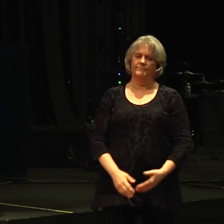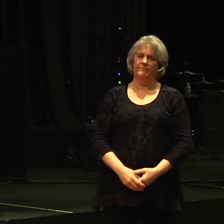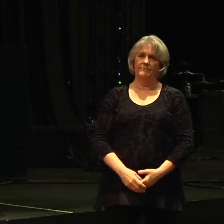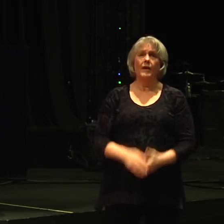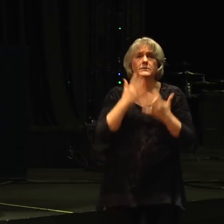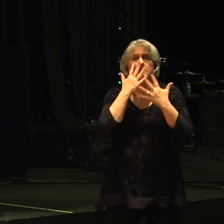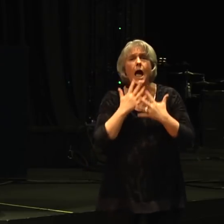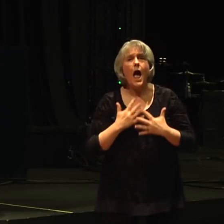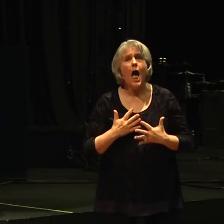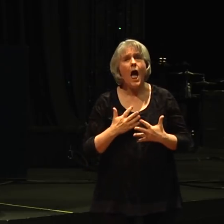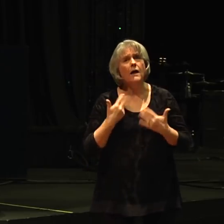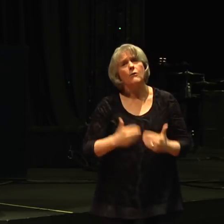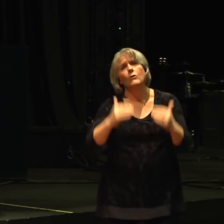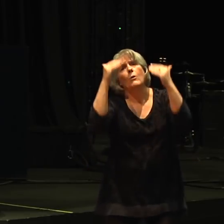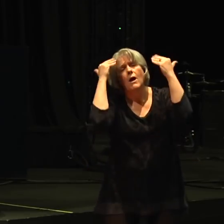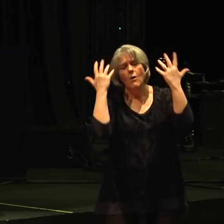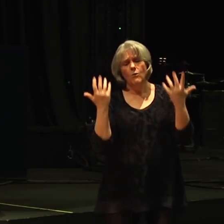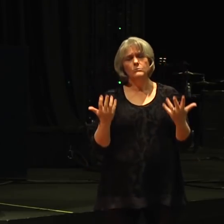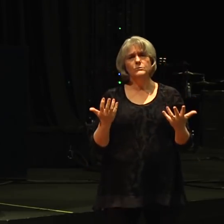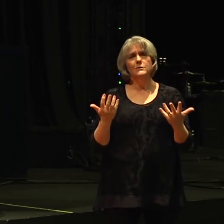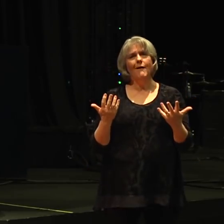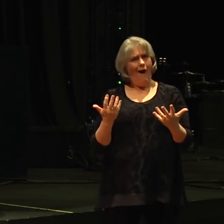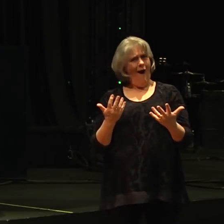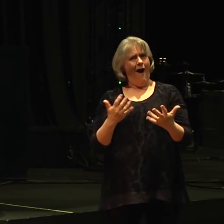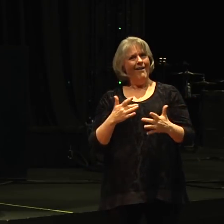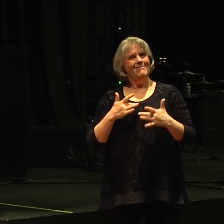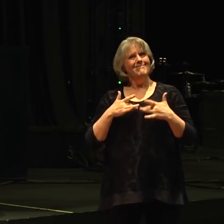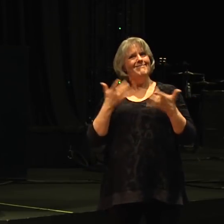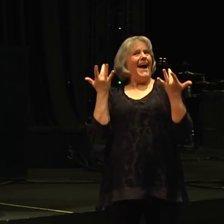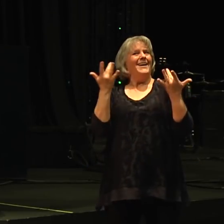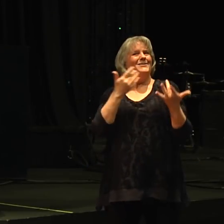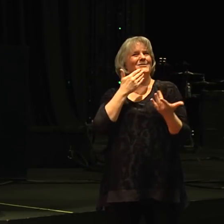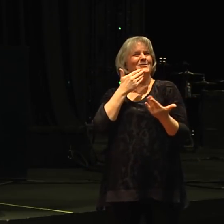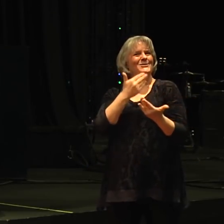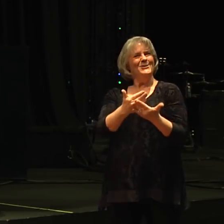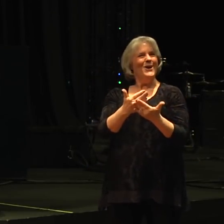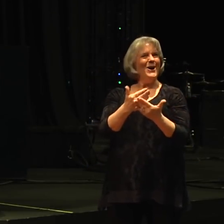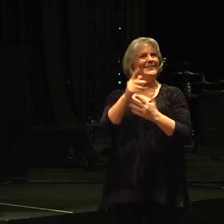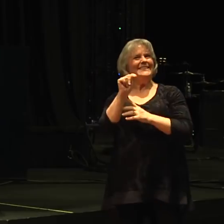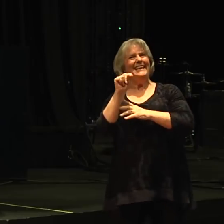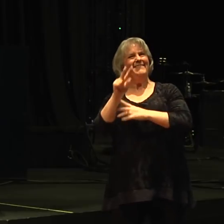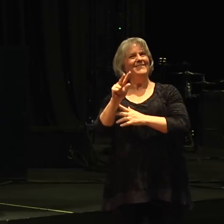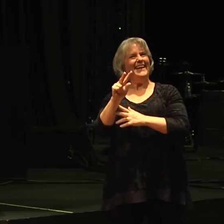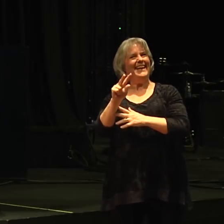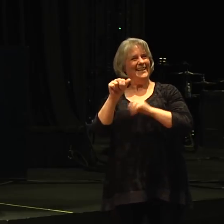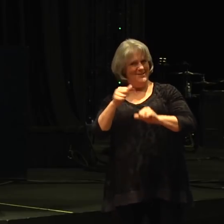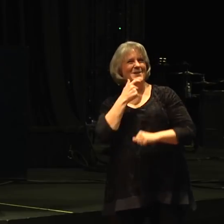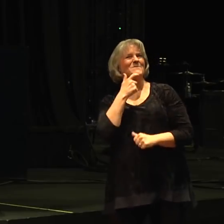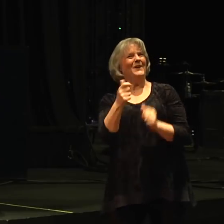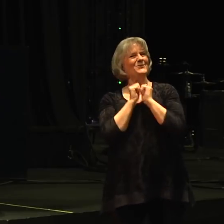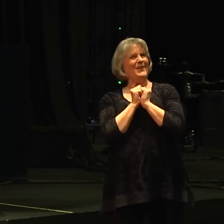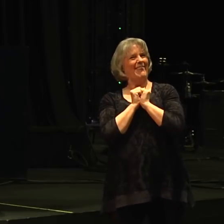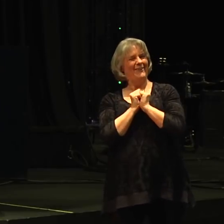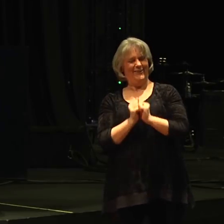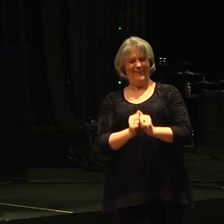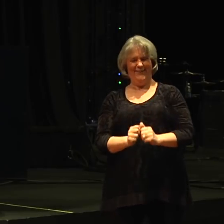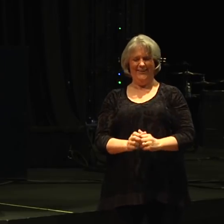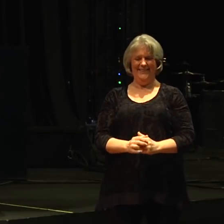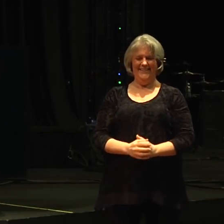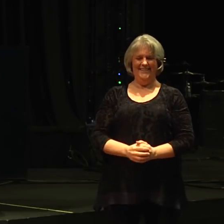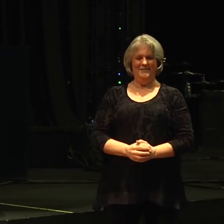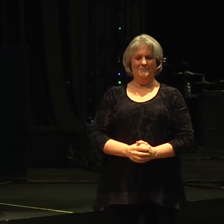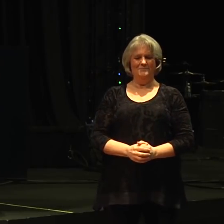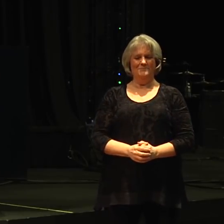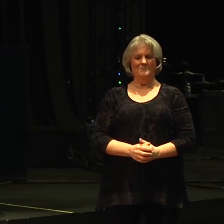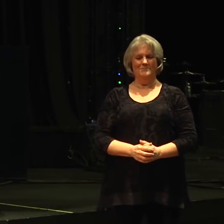Feeling sad and overwhelmed? Find a light-hearted, uplifting TV show to watch with your spouse.